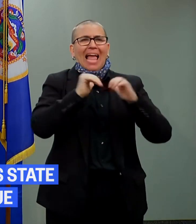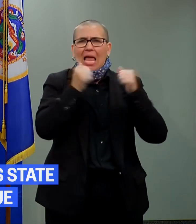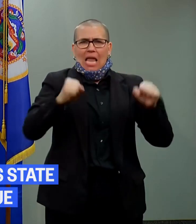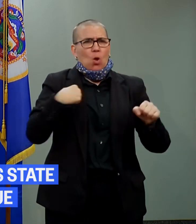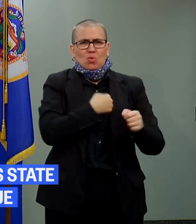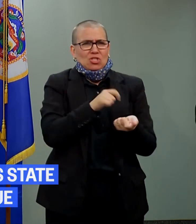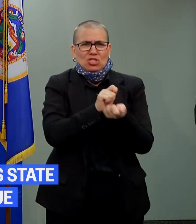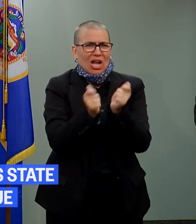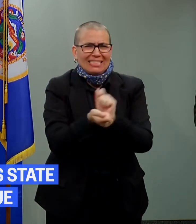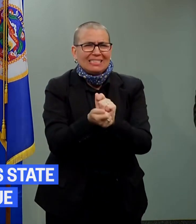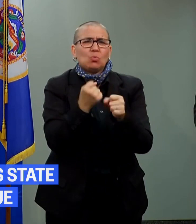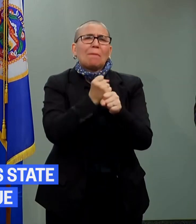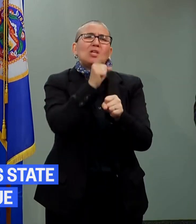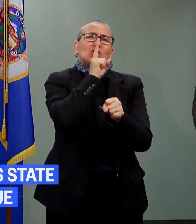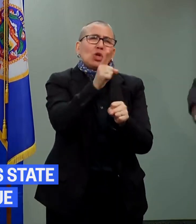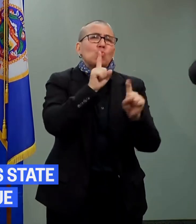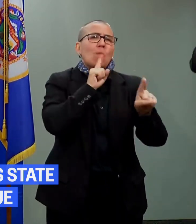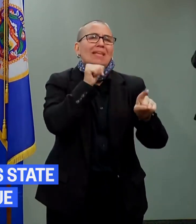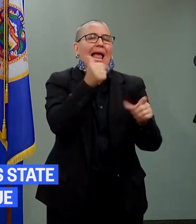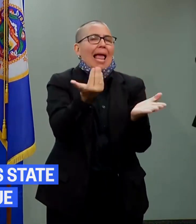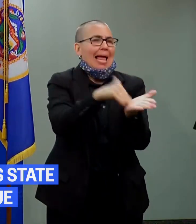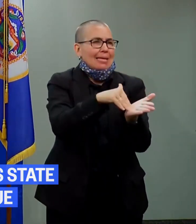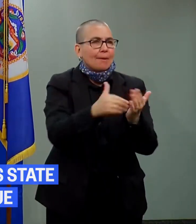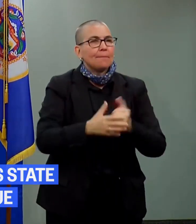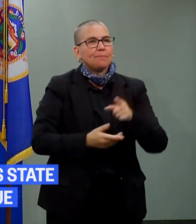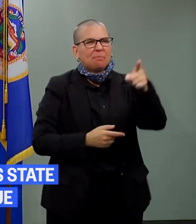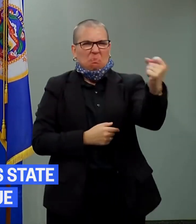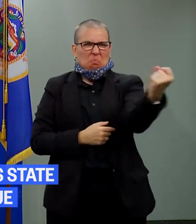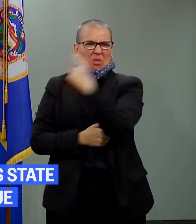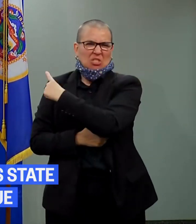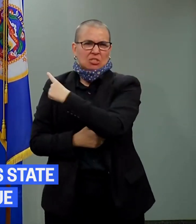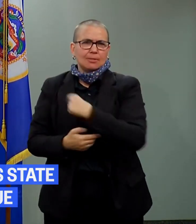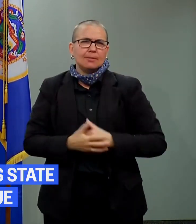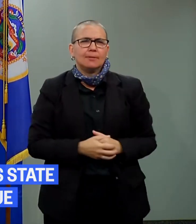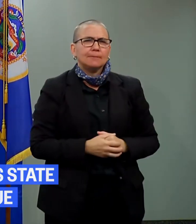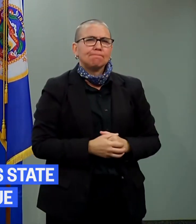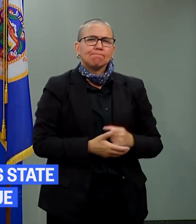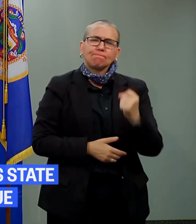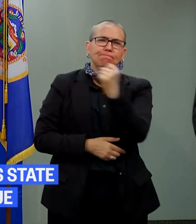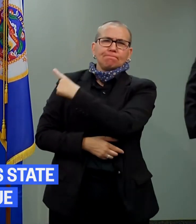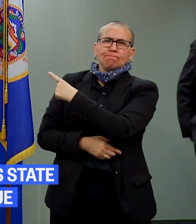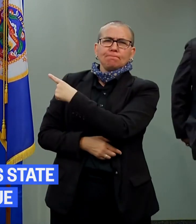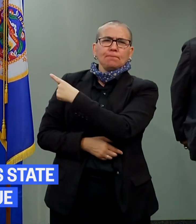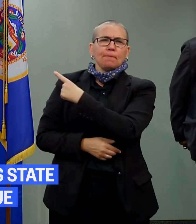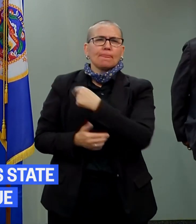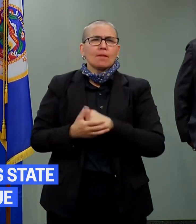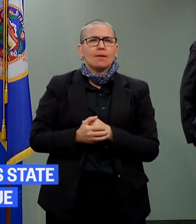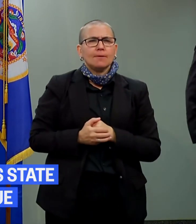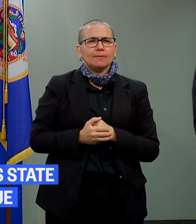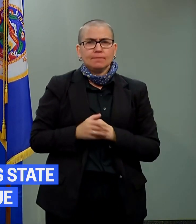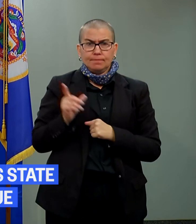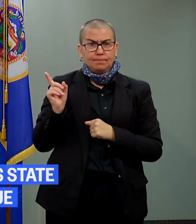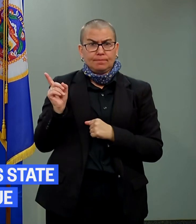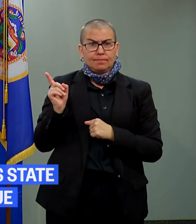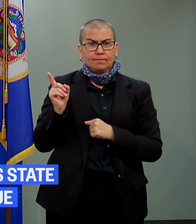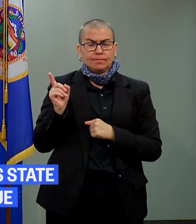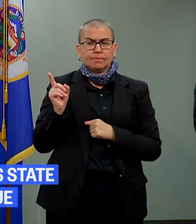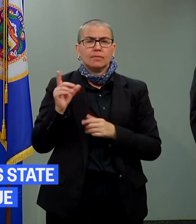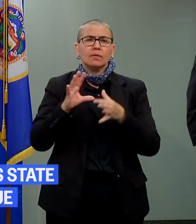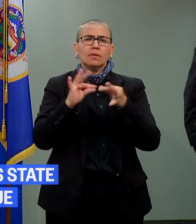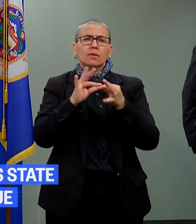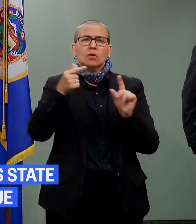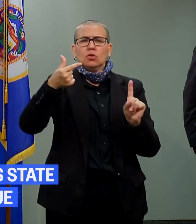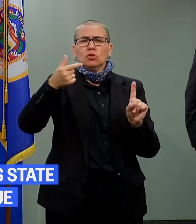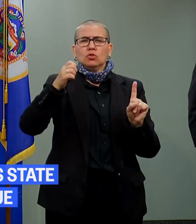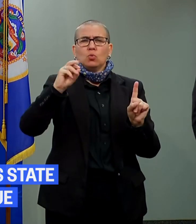there? Governor, you and several other public officials characterized what happened to George Floyd as murder. Are you